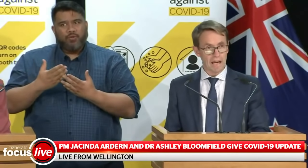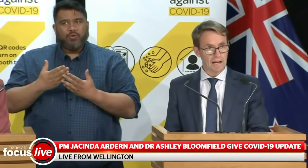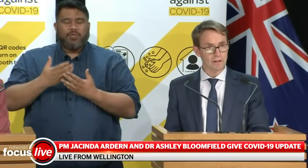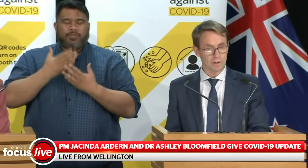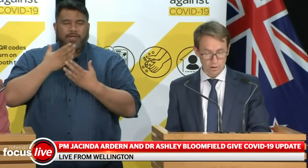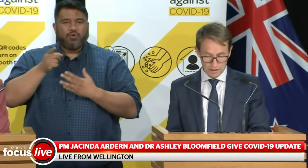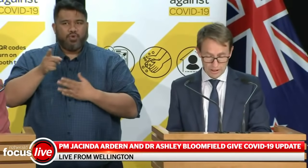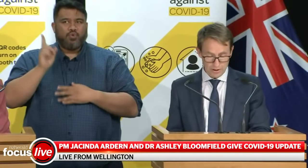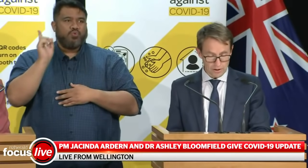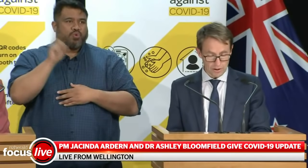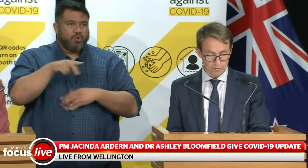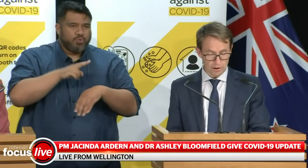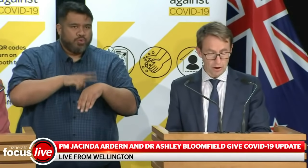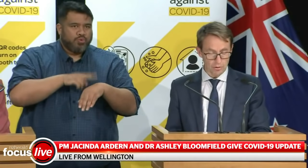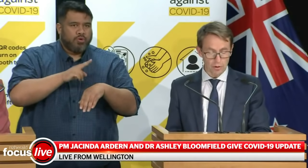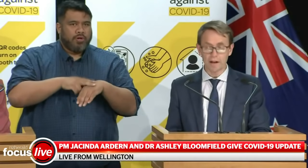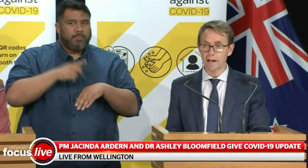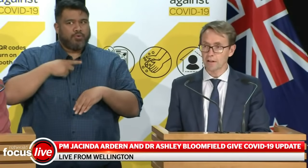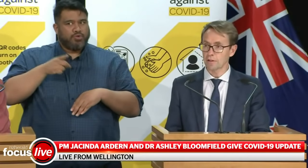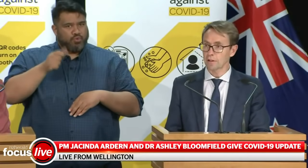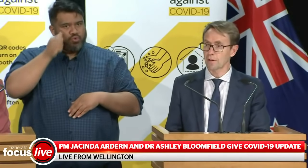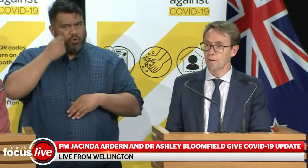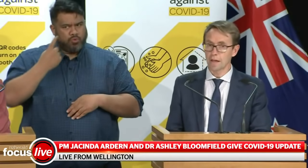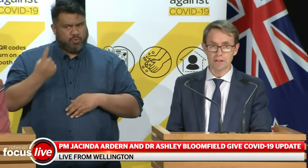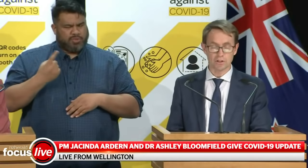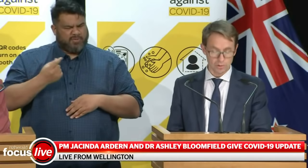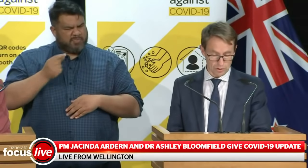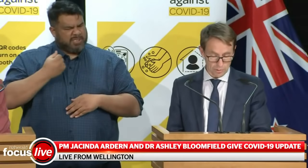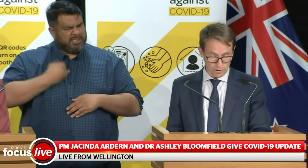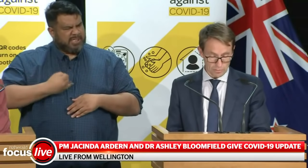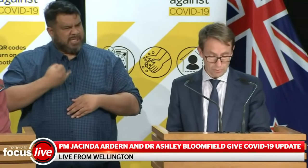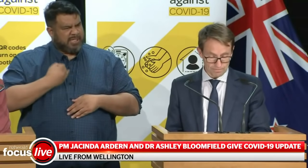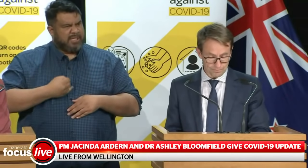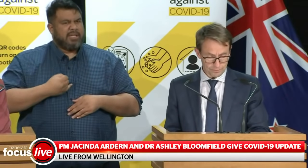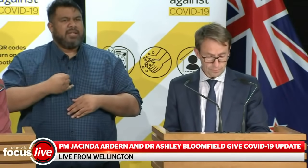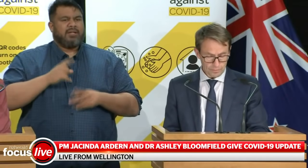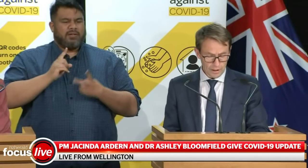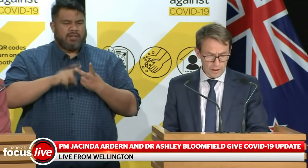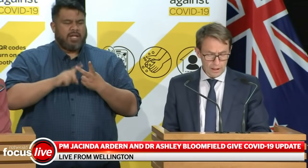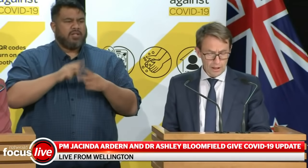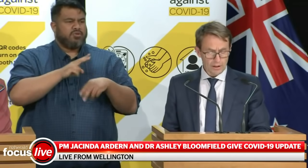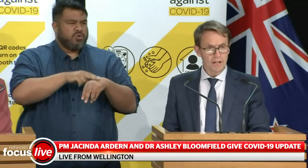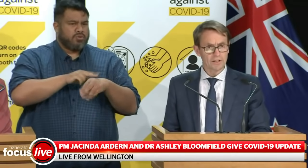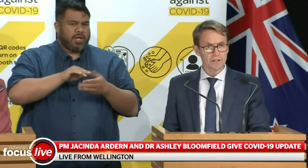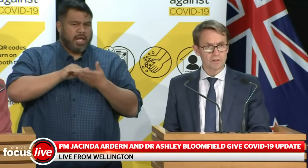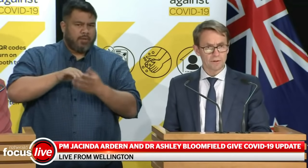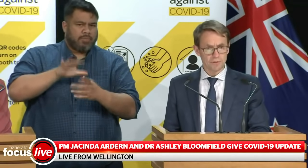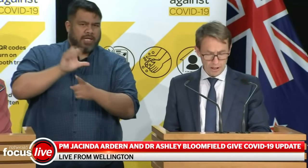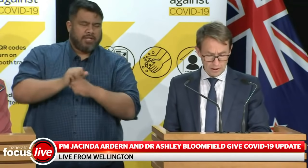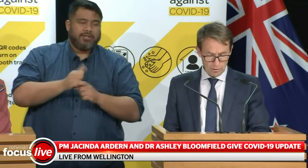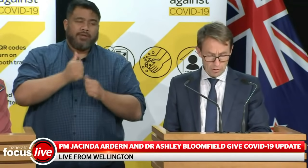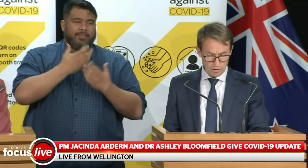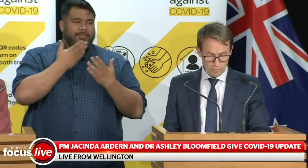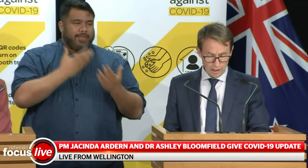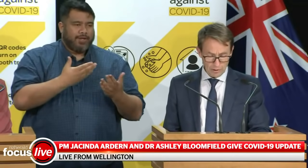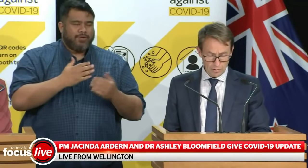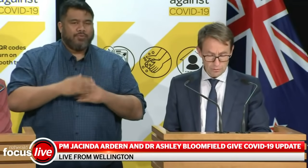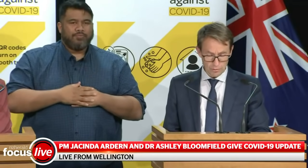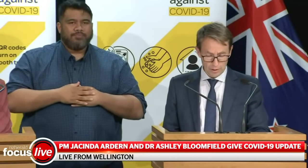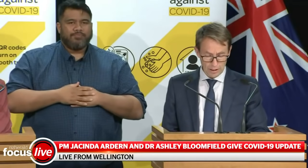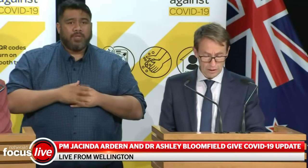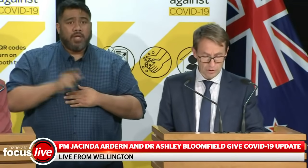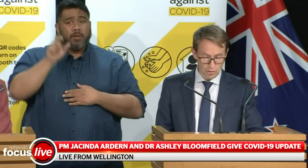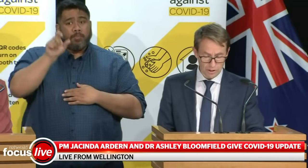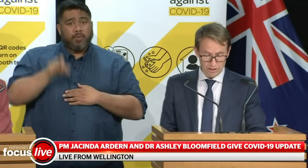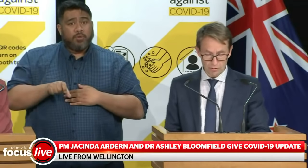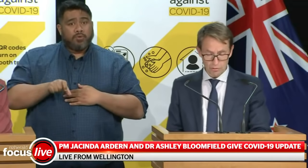can only act on cases if we know they are there as soon as possible. The case is a 58-year-old male